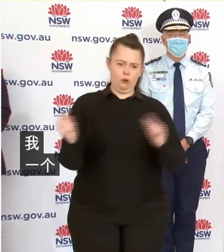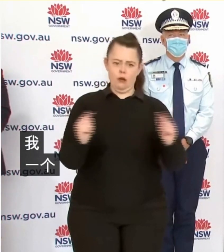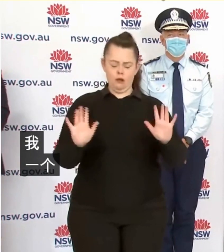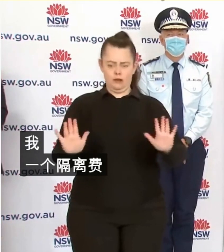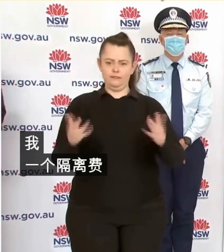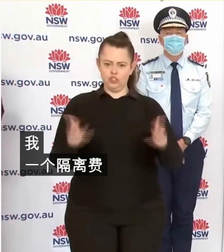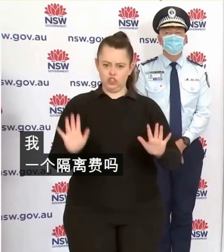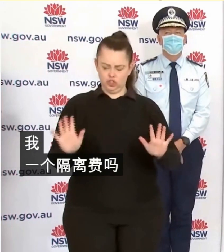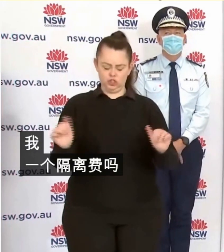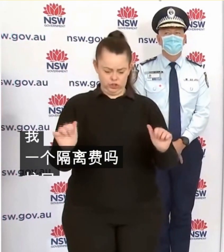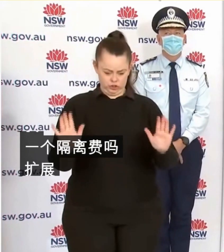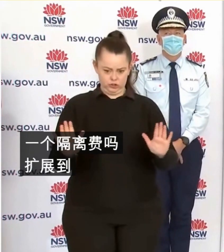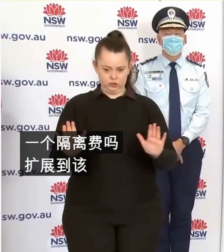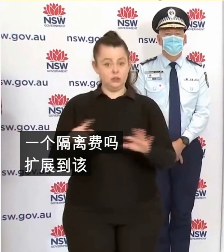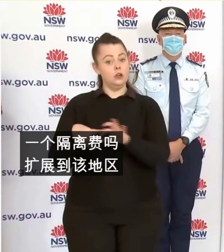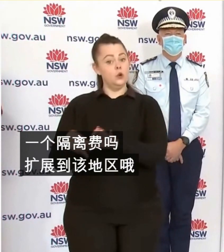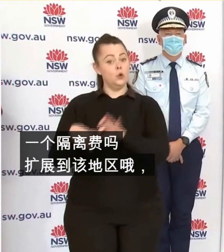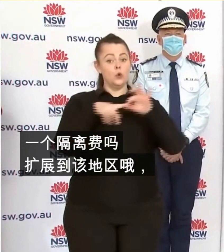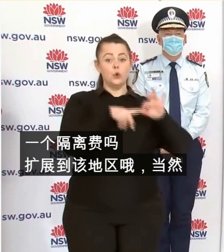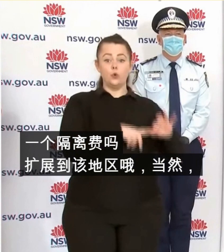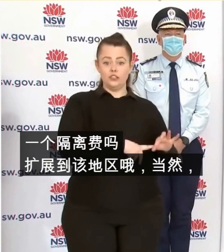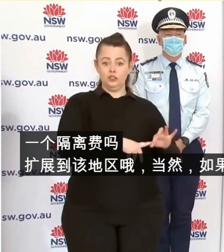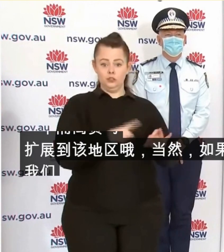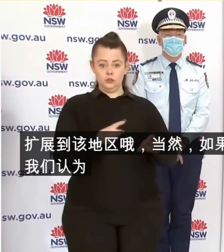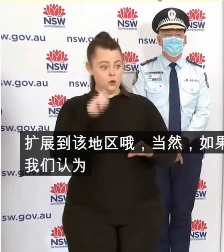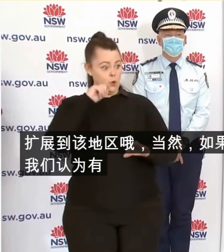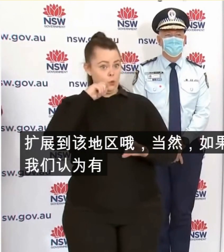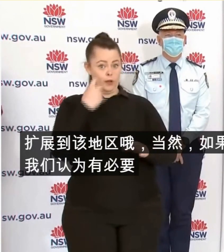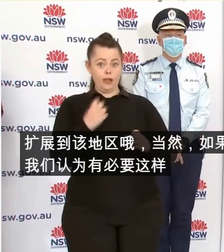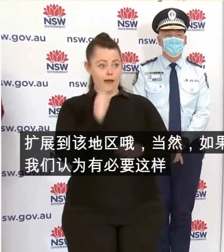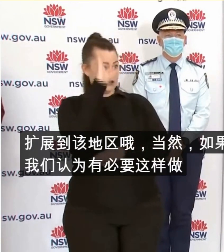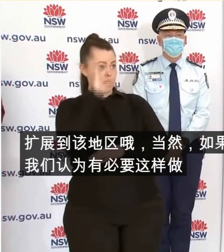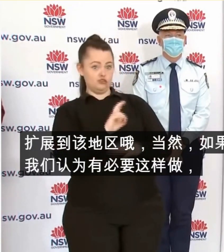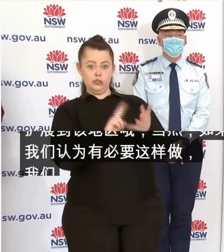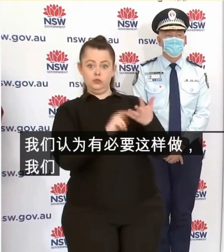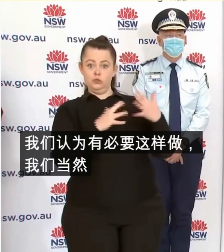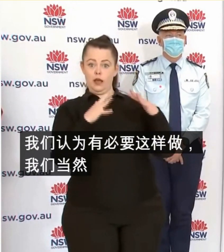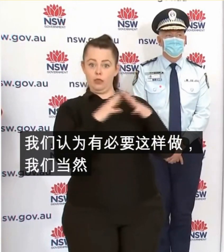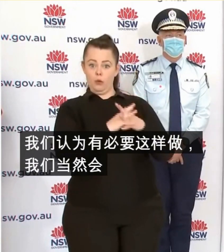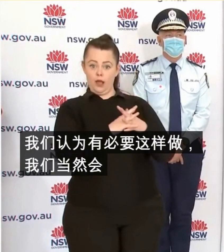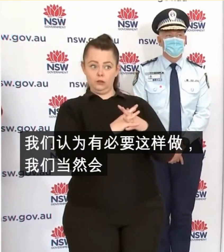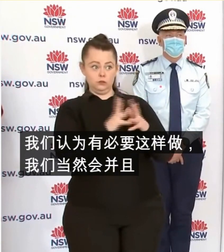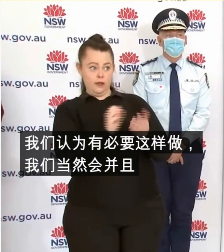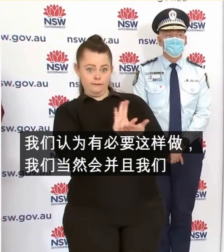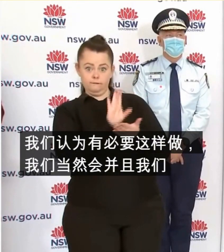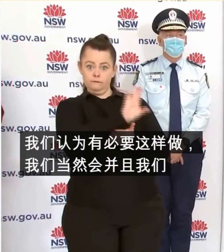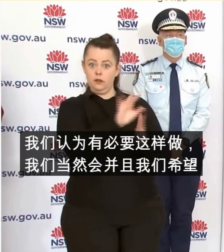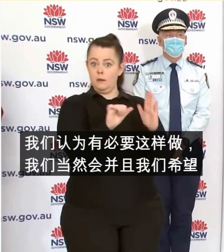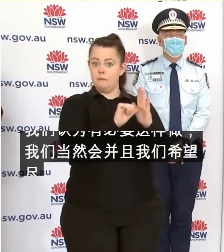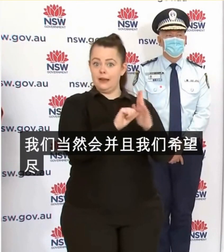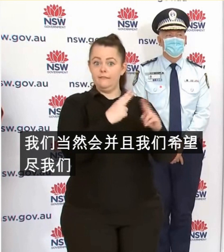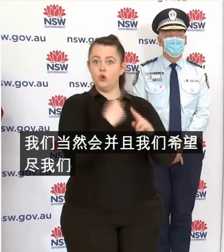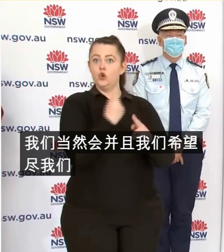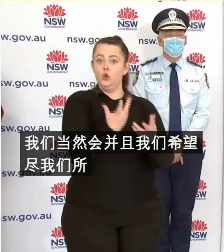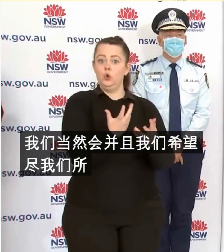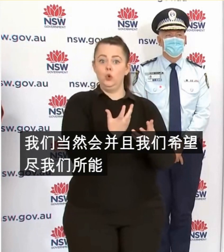Premier, will the isolation payments be extended out to the region? Oh, well, certainly if we think there is a need to do that, of course we will. And we